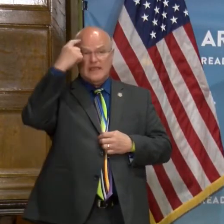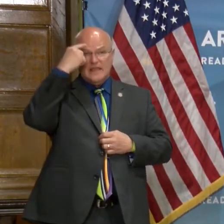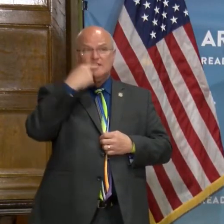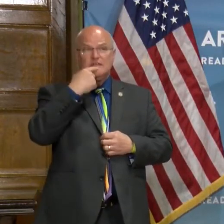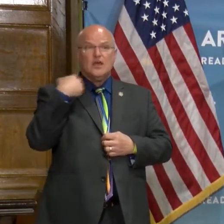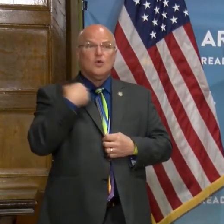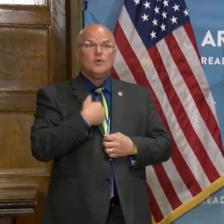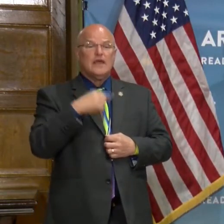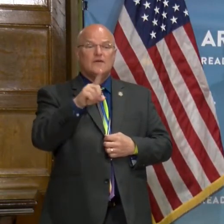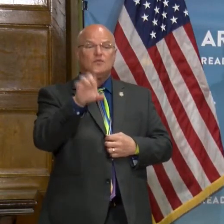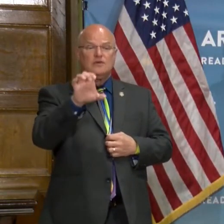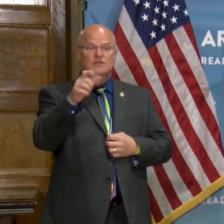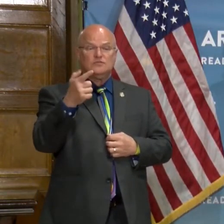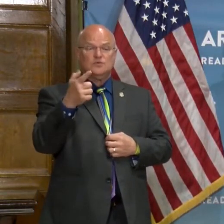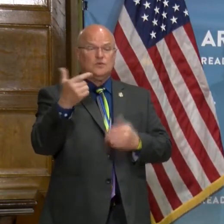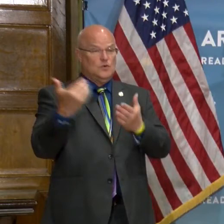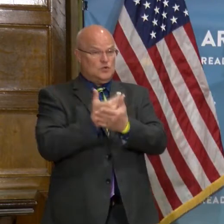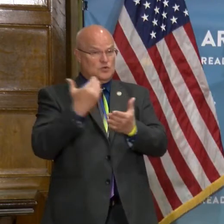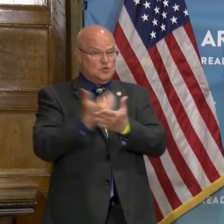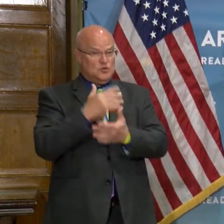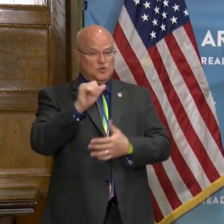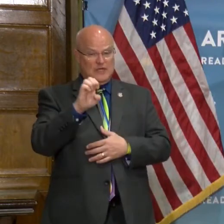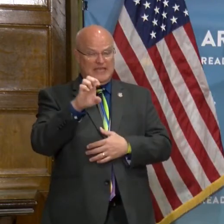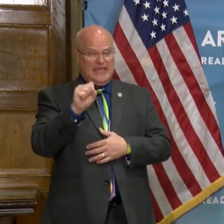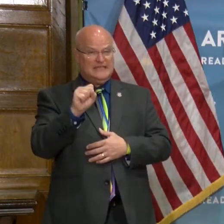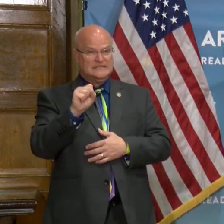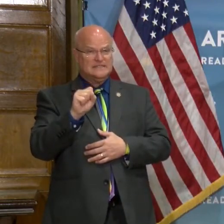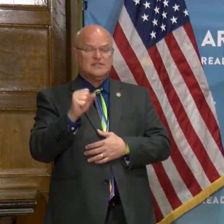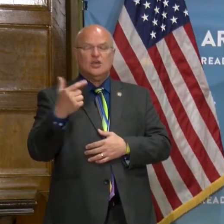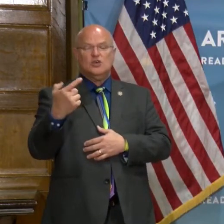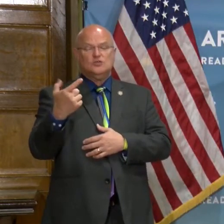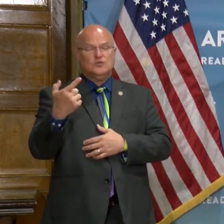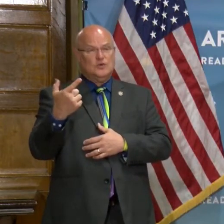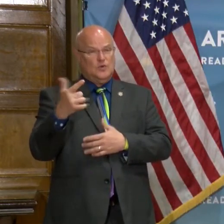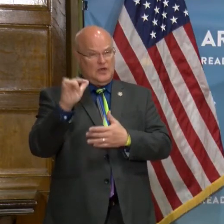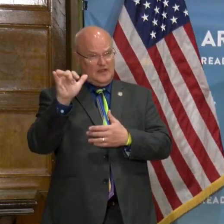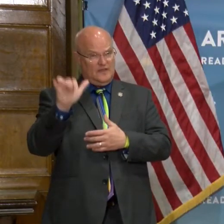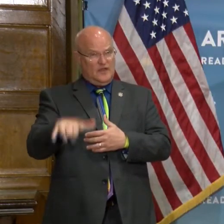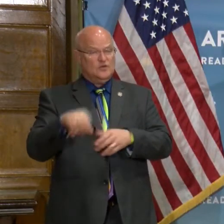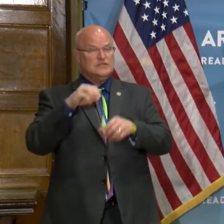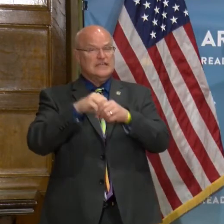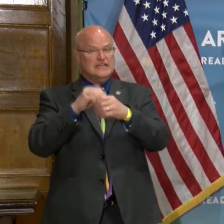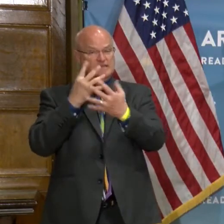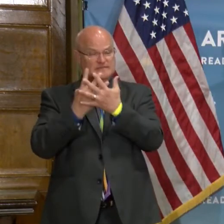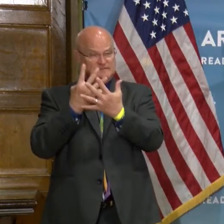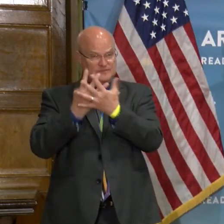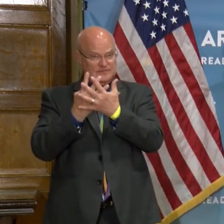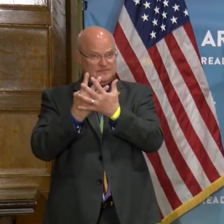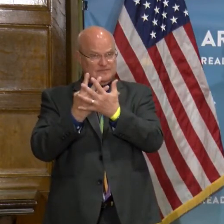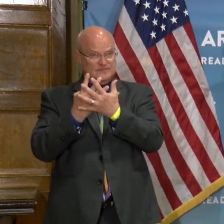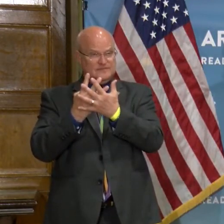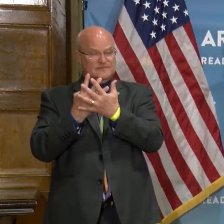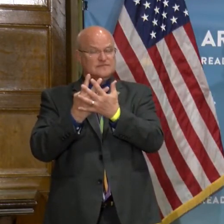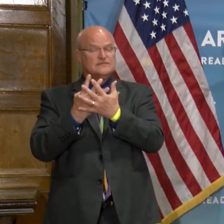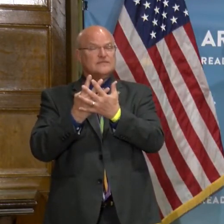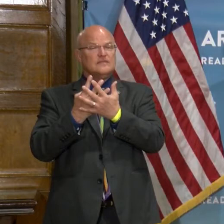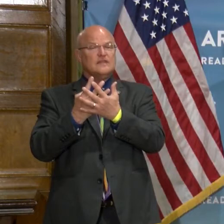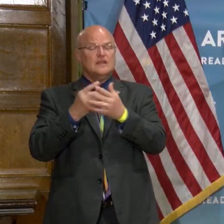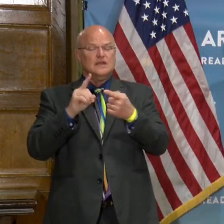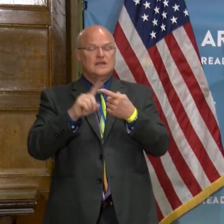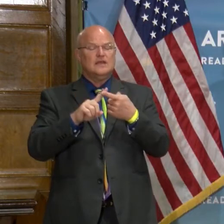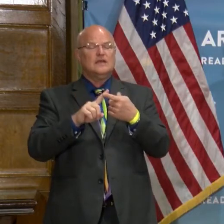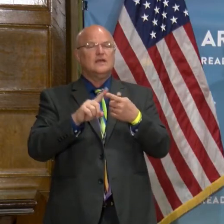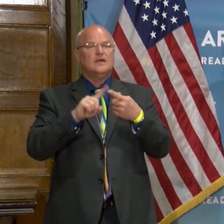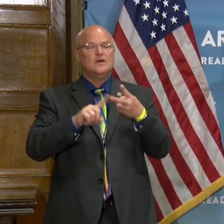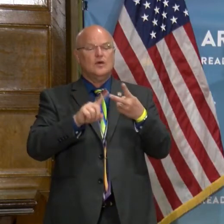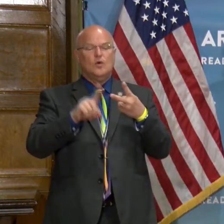mentioned that we had 121 new cases since yesterday. 21 of those were in correctional institutions, and 100